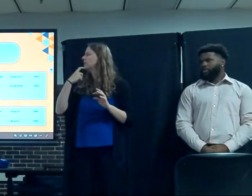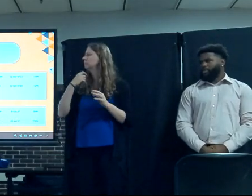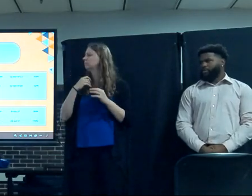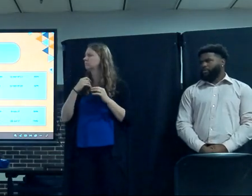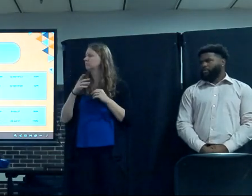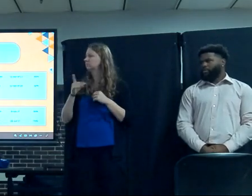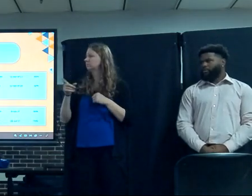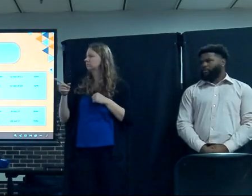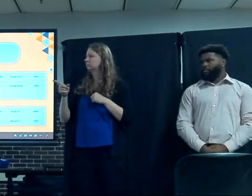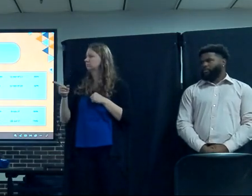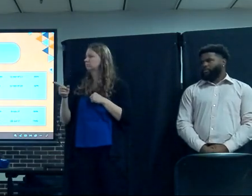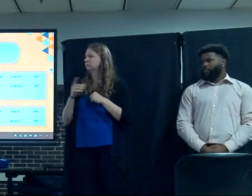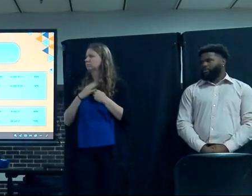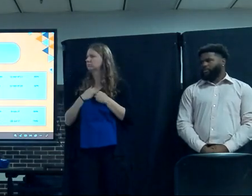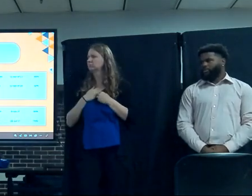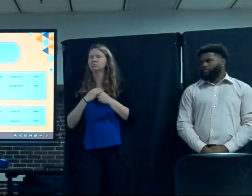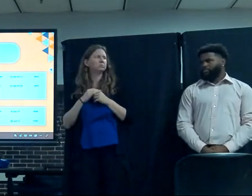Is that on?